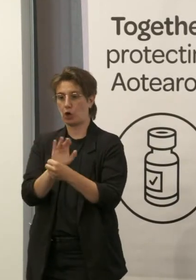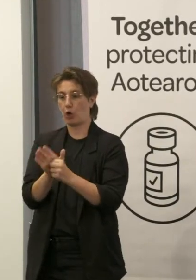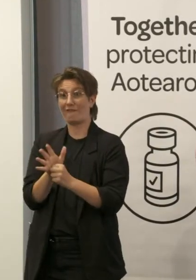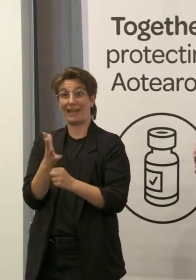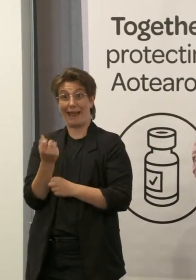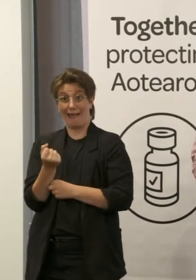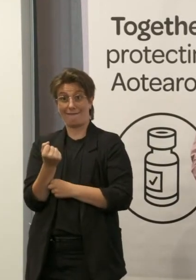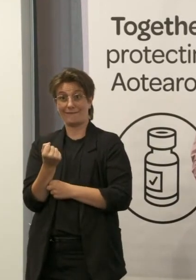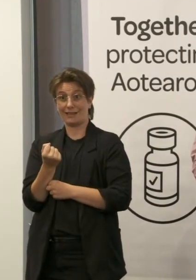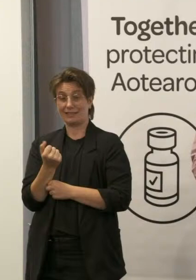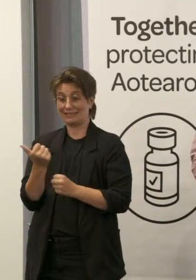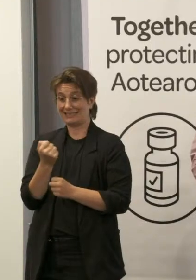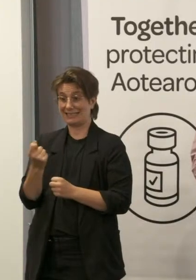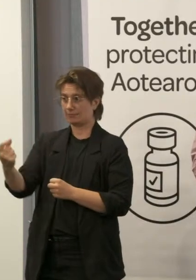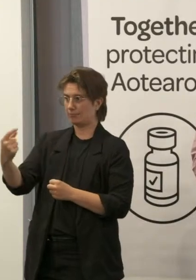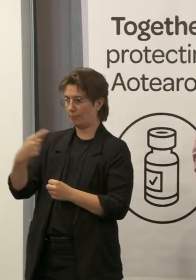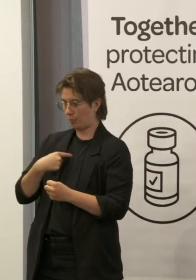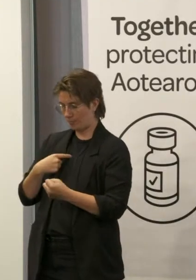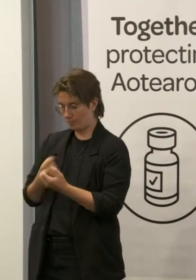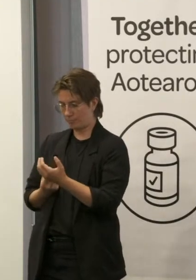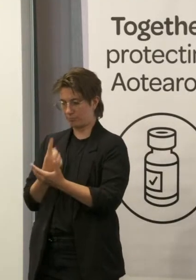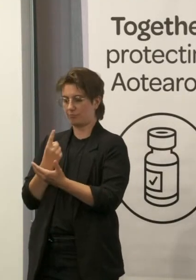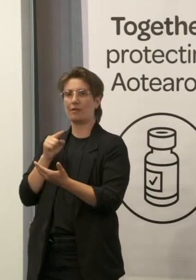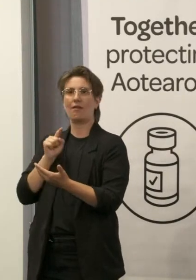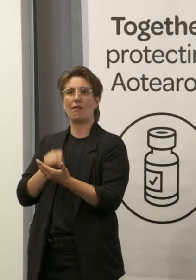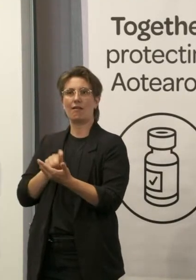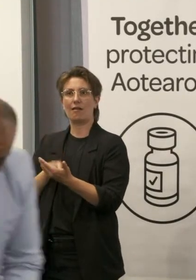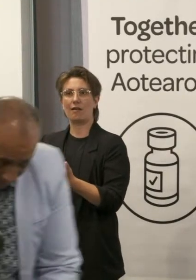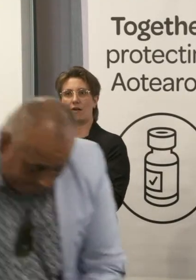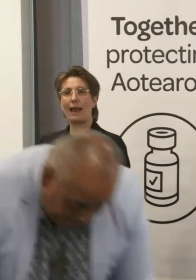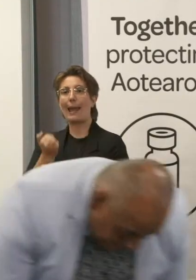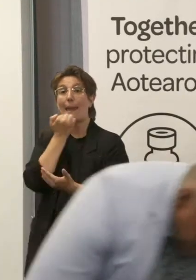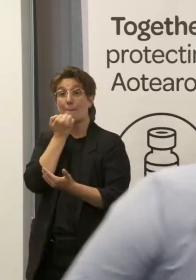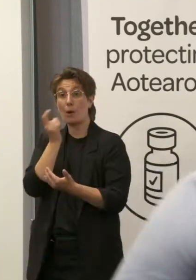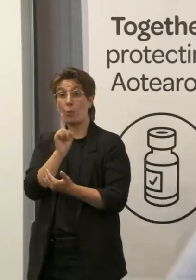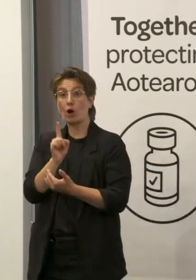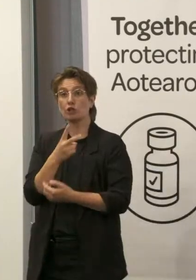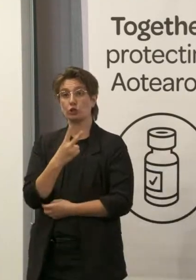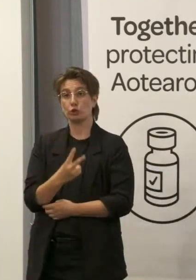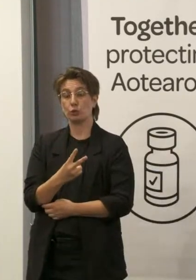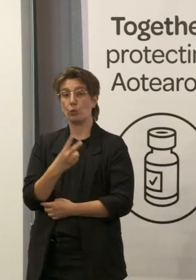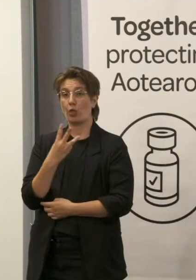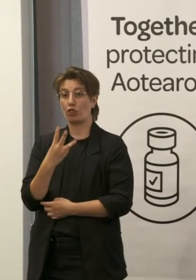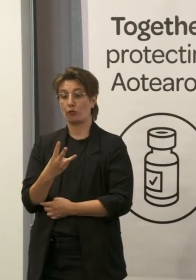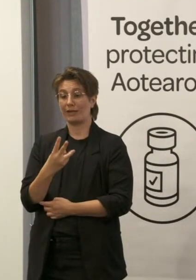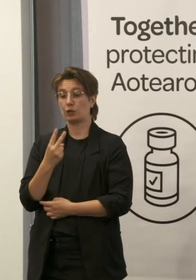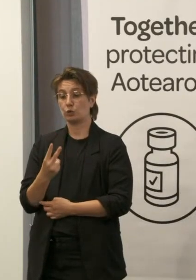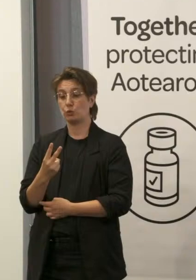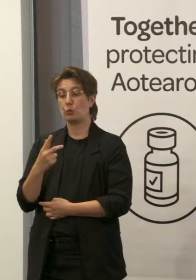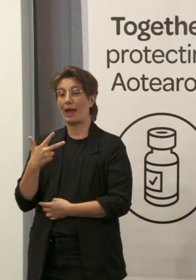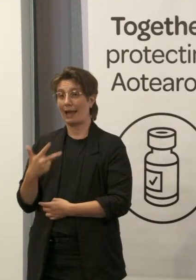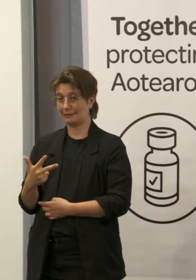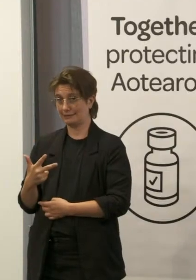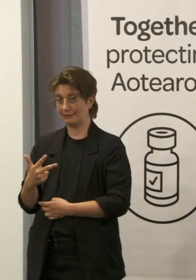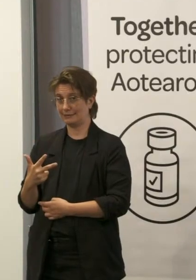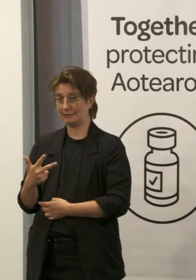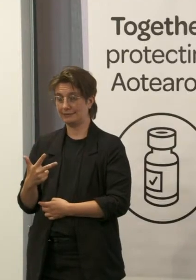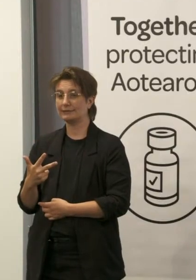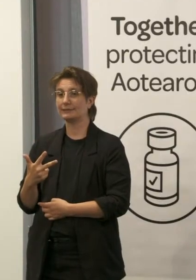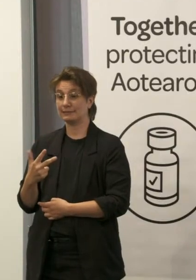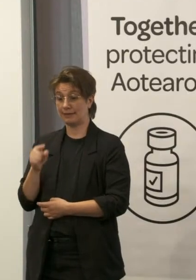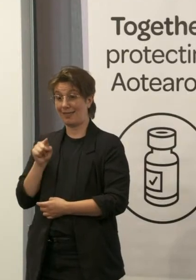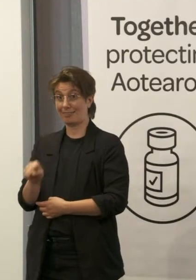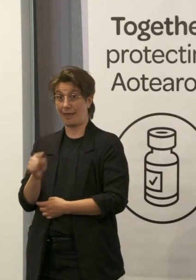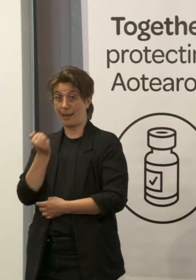case notifications. Those will come from the text message number 2328, which is also the same number that